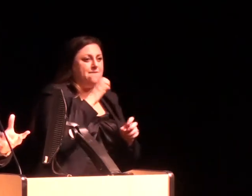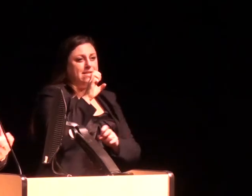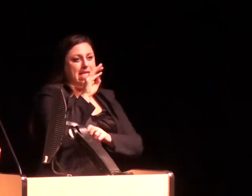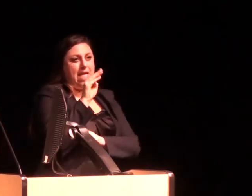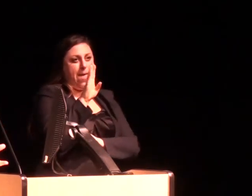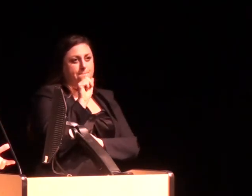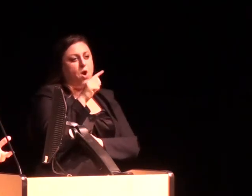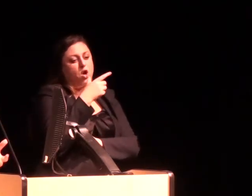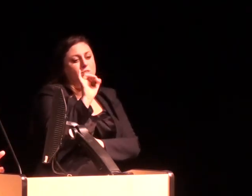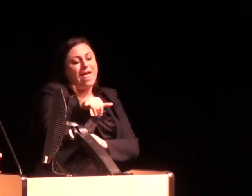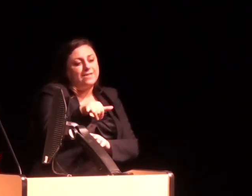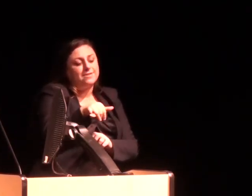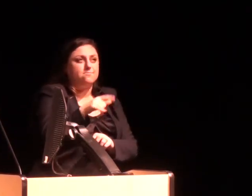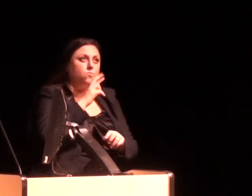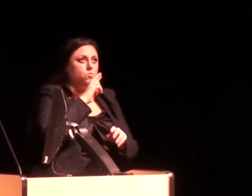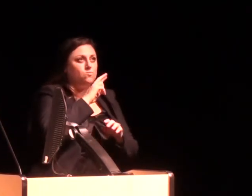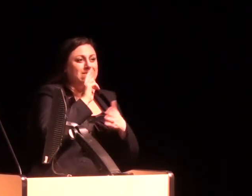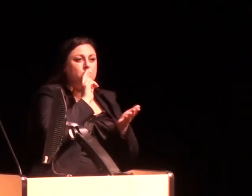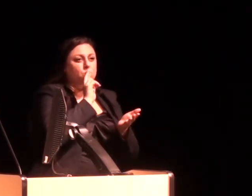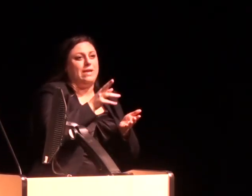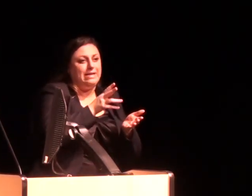something real, but we are doing business.